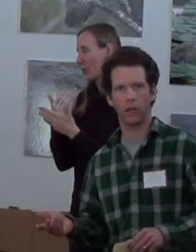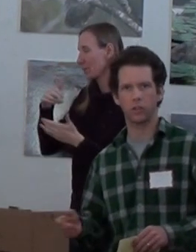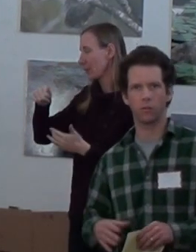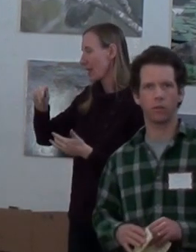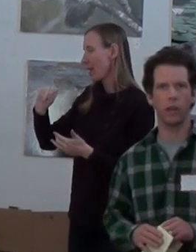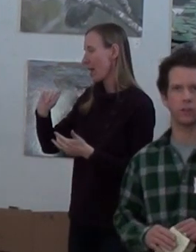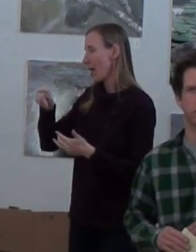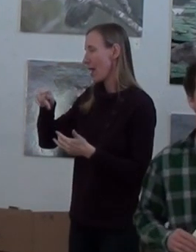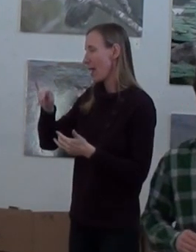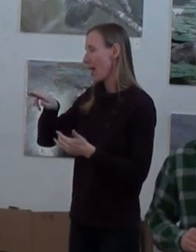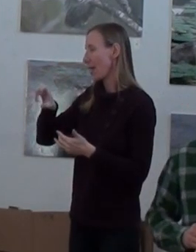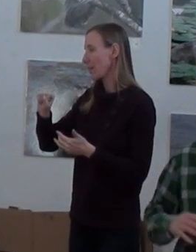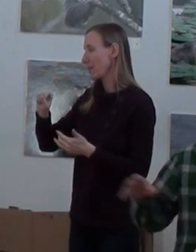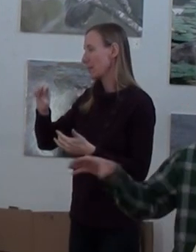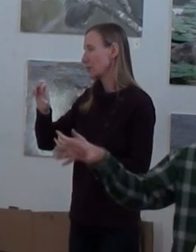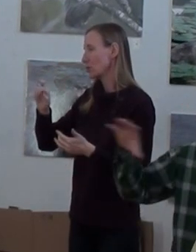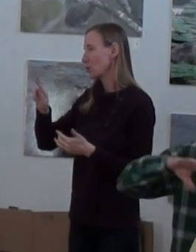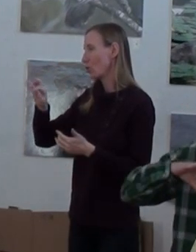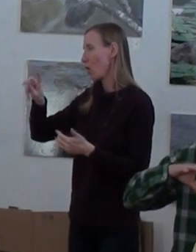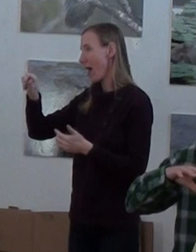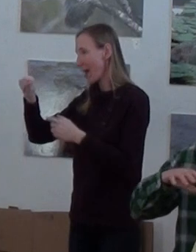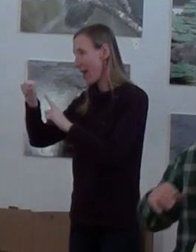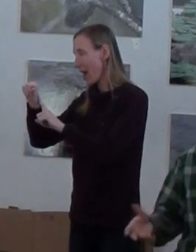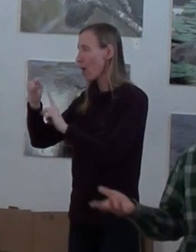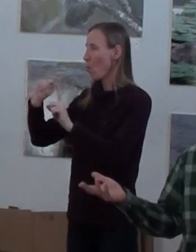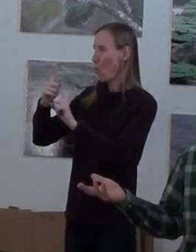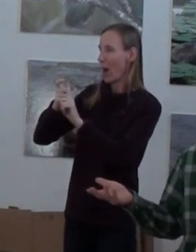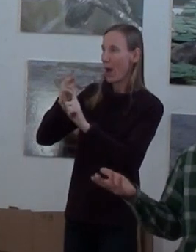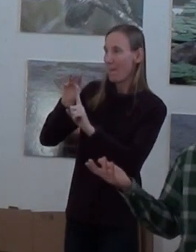serrana, the Asian strain of honeybee that mites came from,